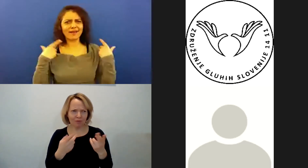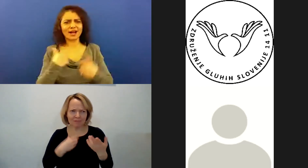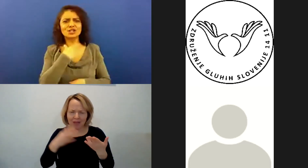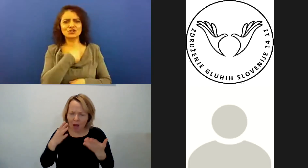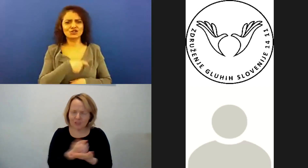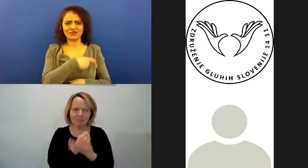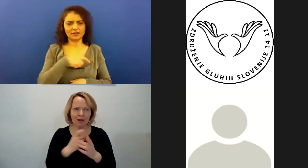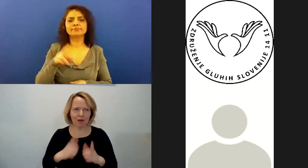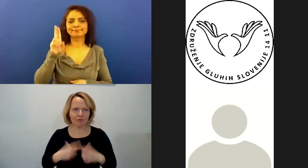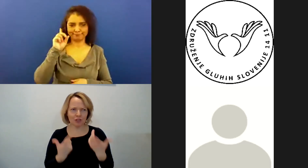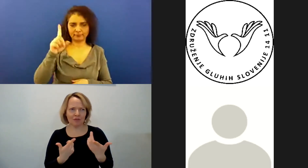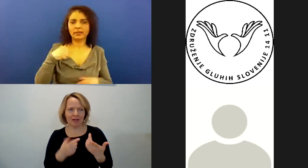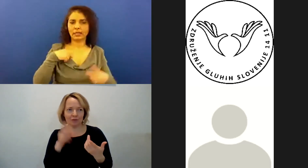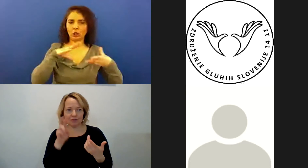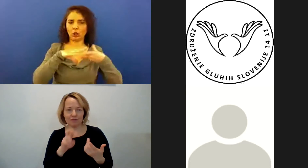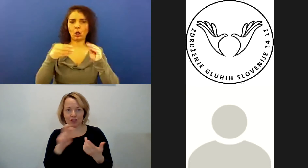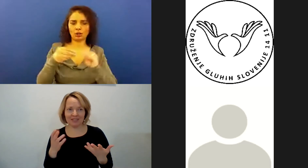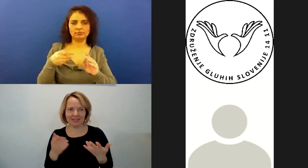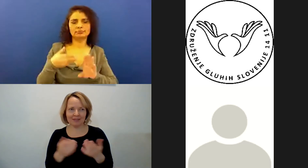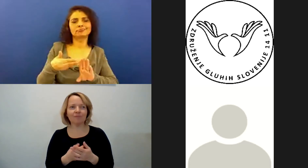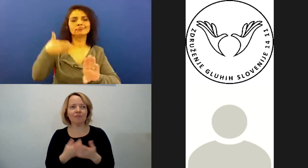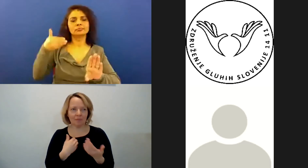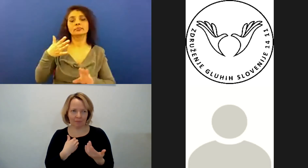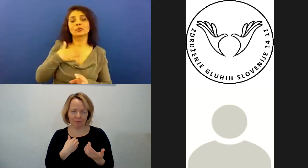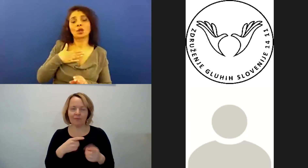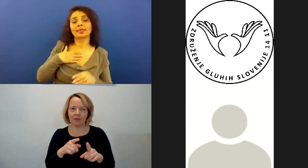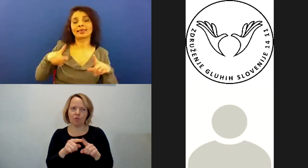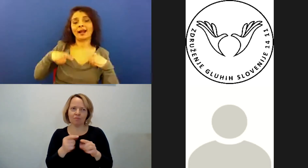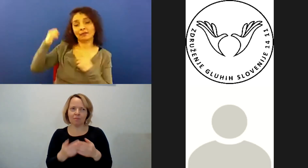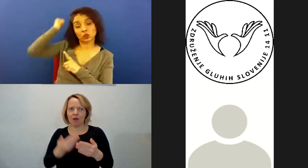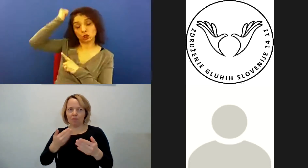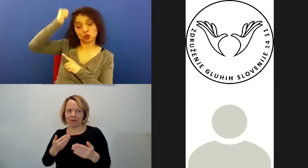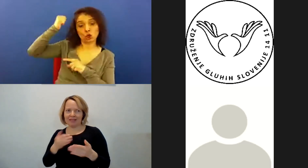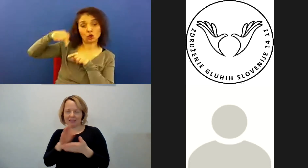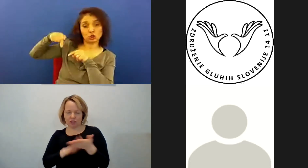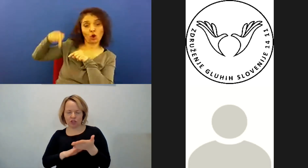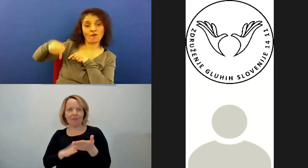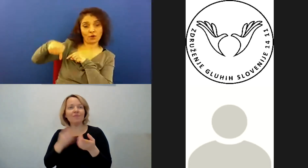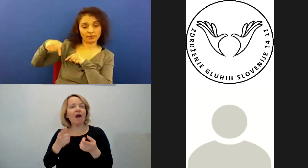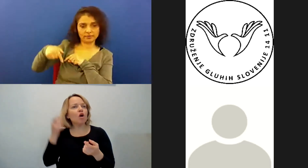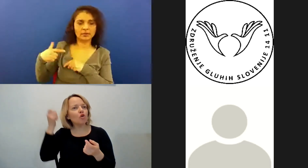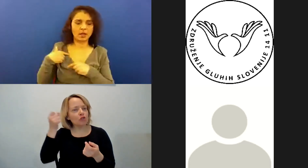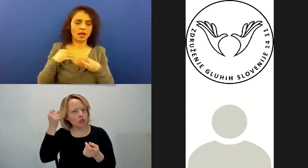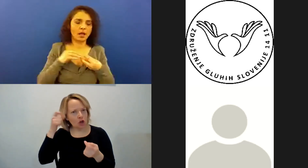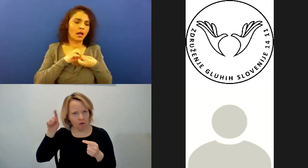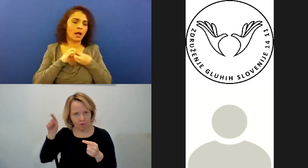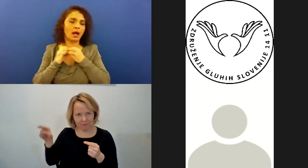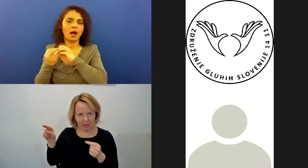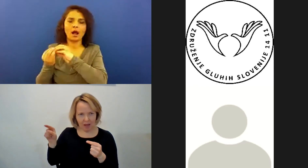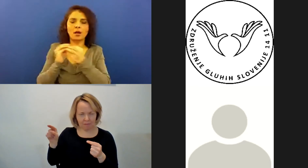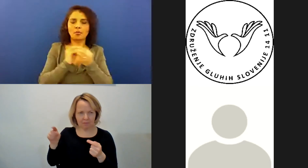I lived there for 11 years and felt, and that's where I got empowered. So how did I end up living in